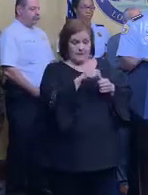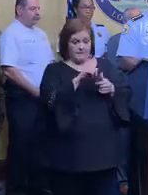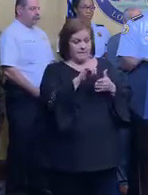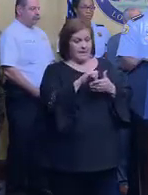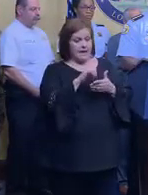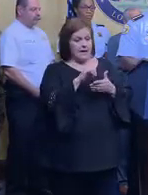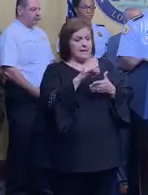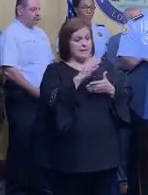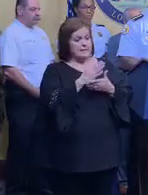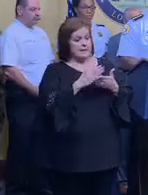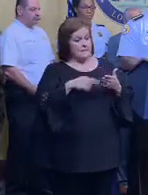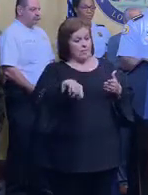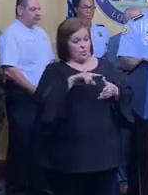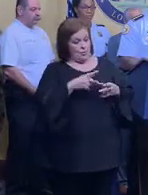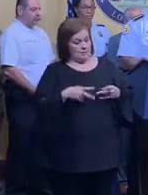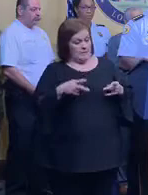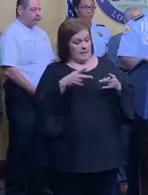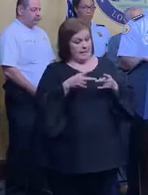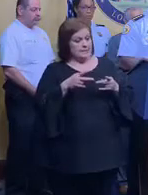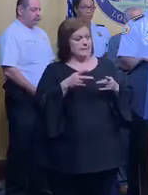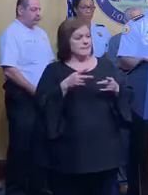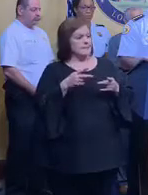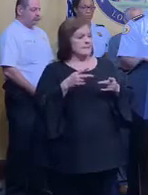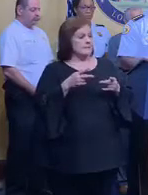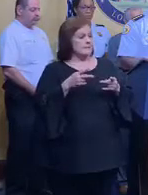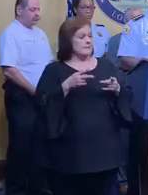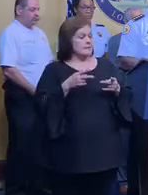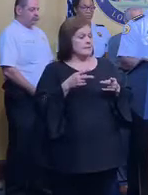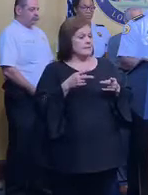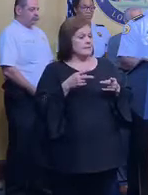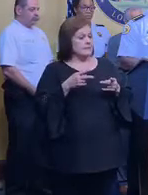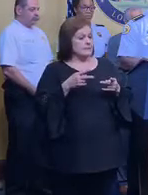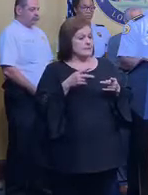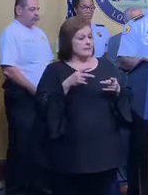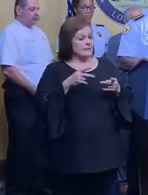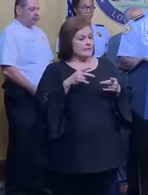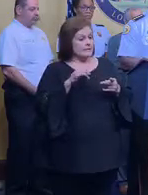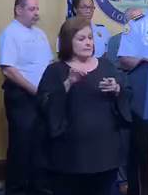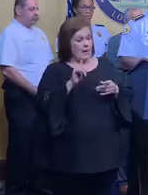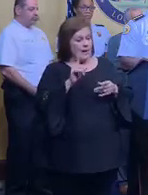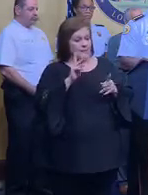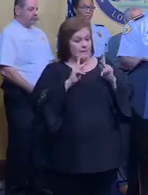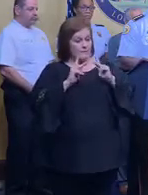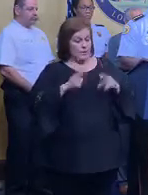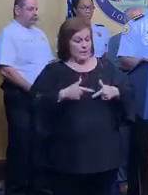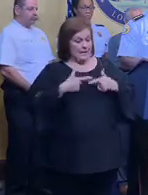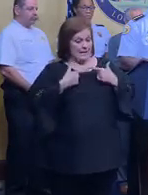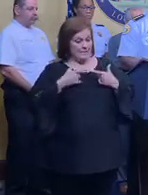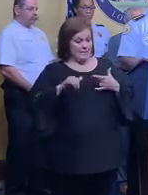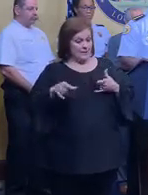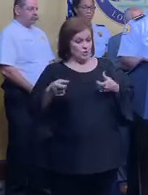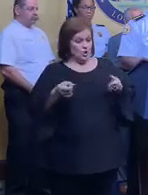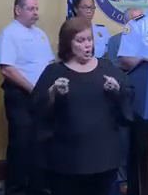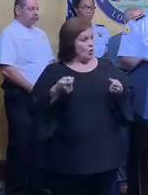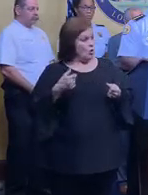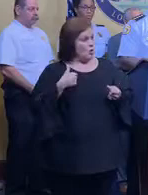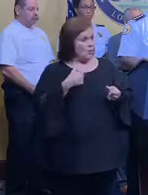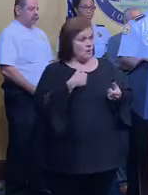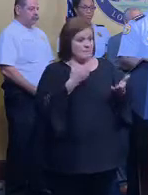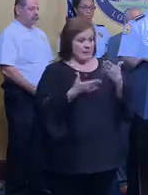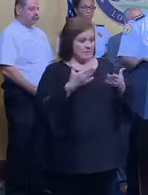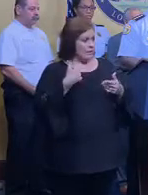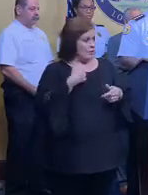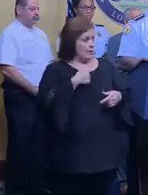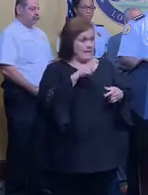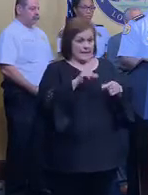some of the places and the vehicles that our residents are in, and they're going in these vehicles, we may not be able to get there too because